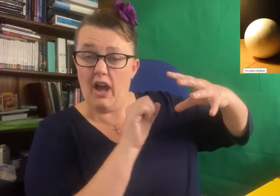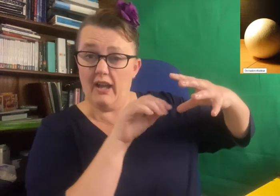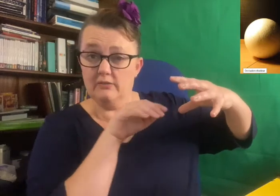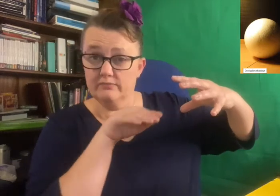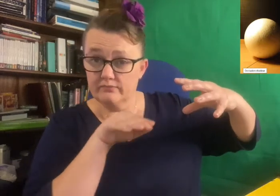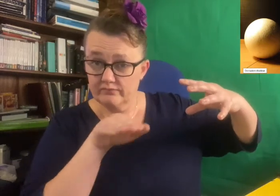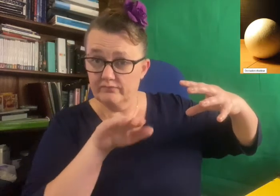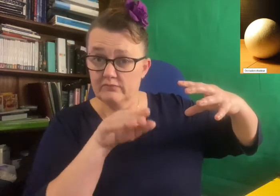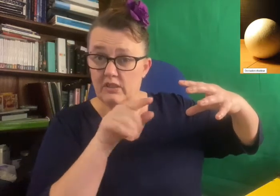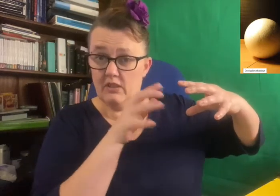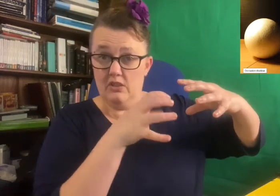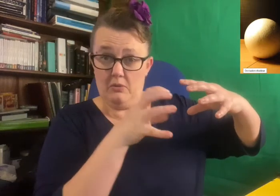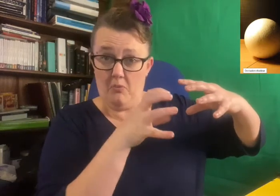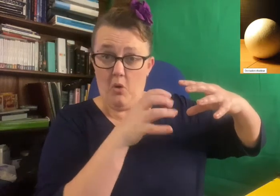blocks the light from traveling.